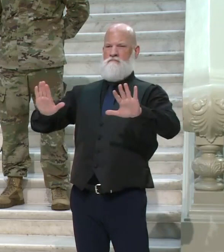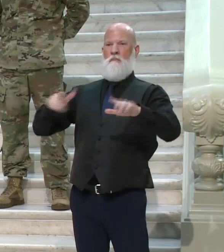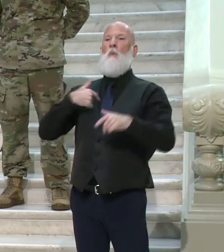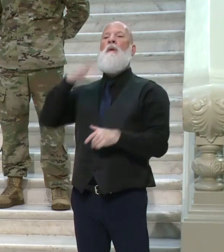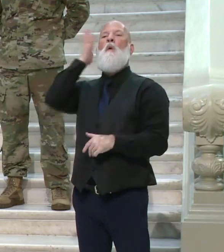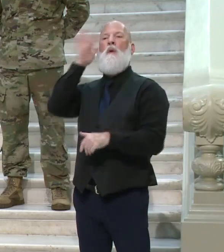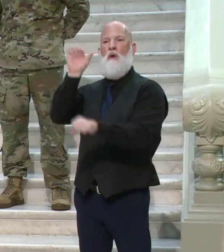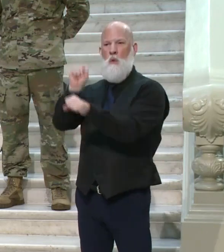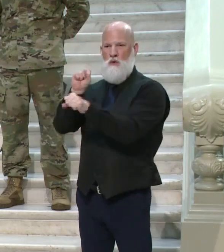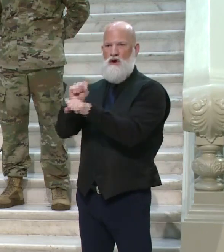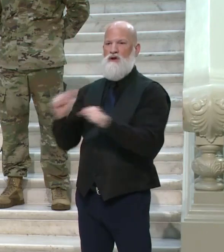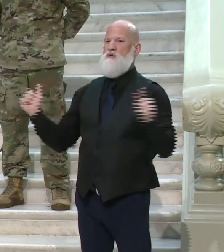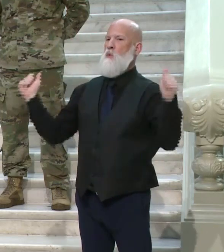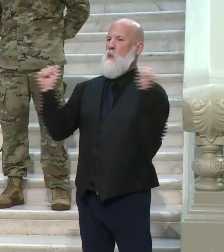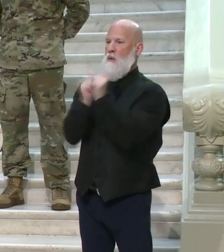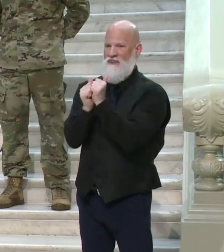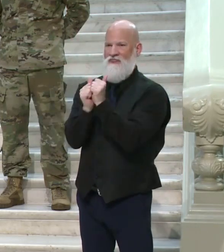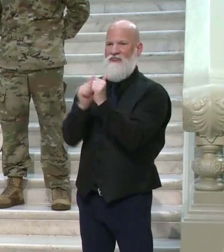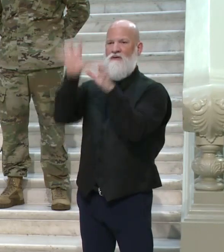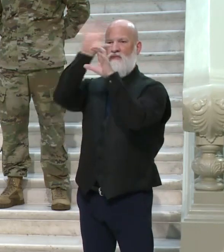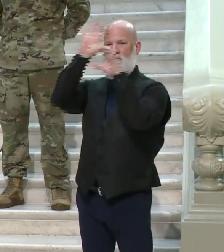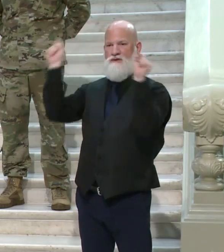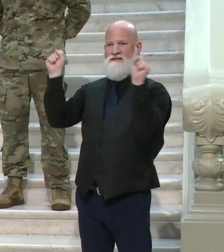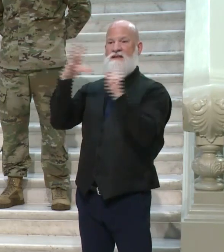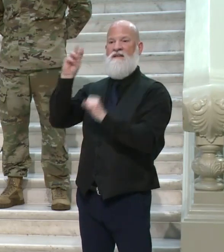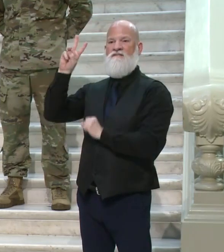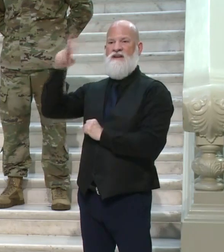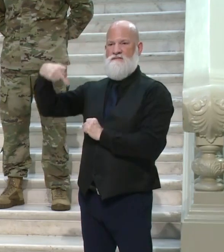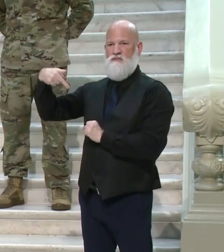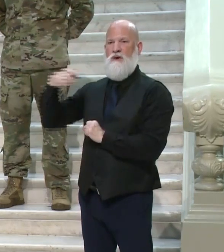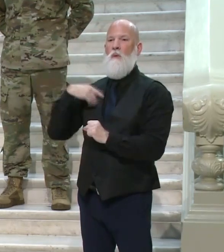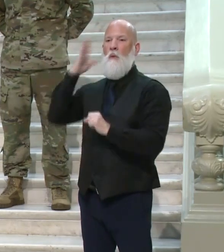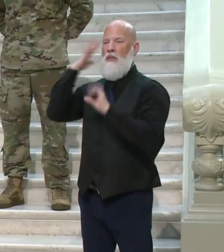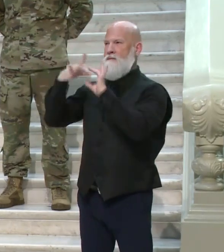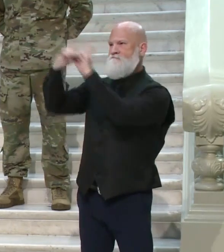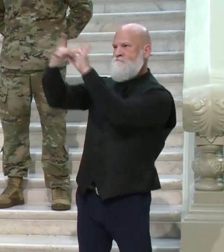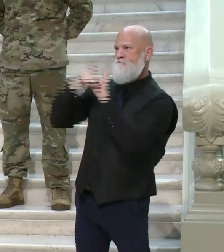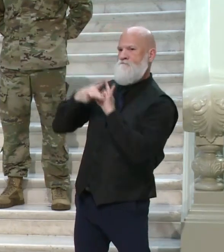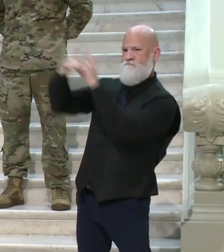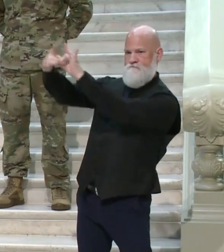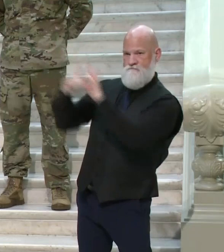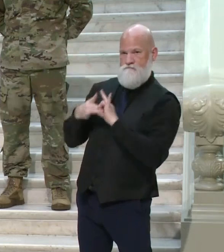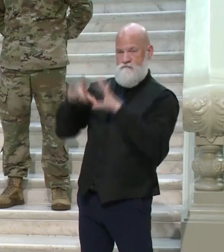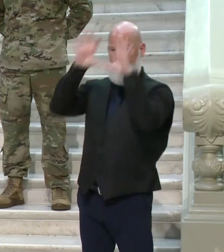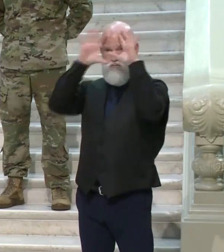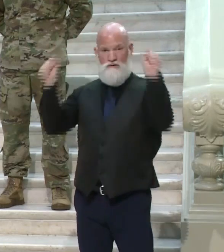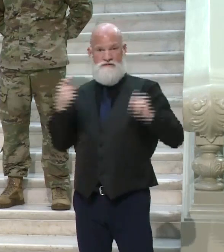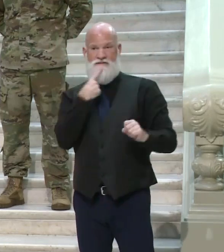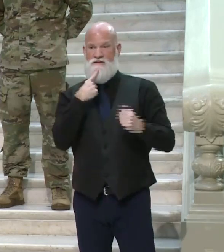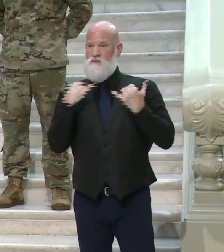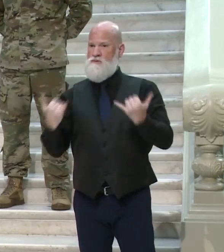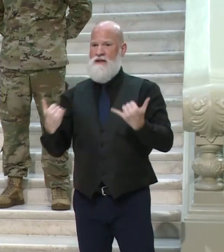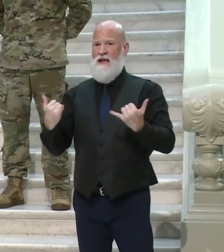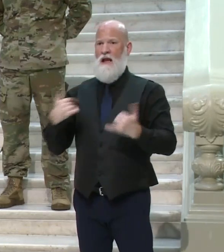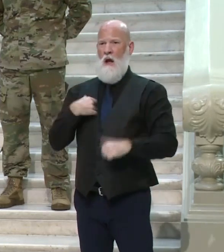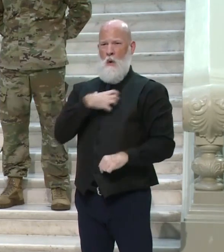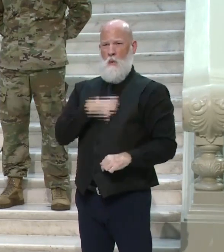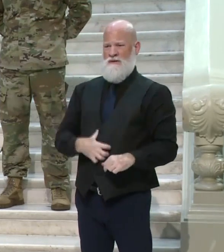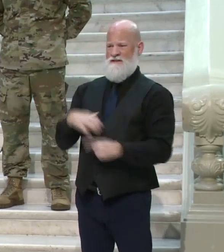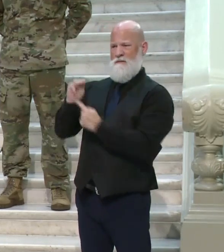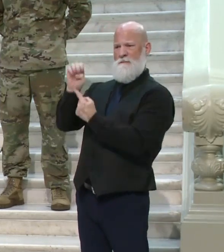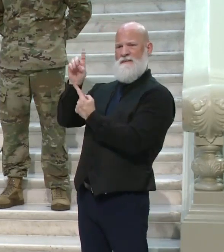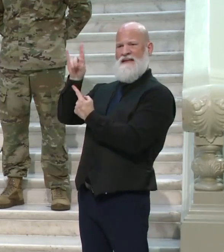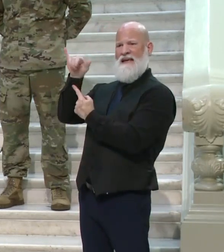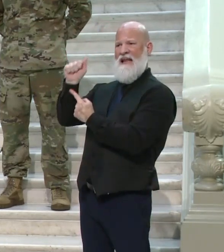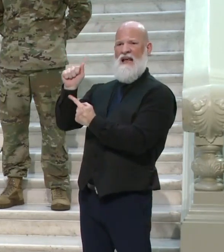the president and the vice president and the task force. And he said today, I wish the media could just see how good these